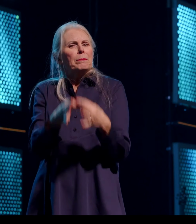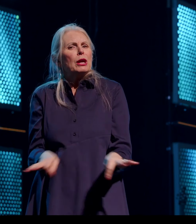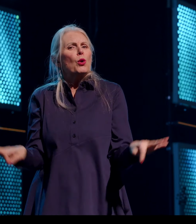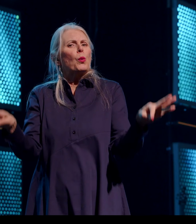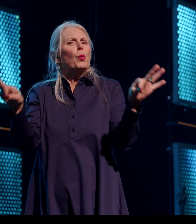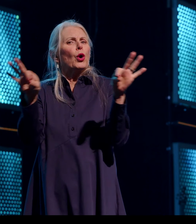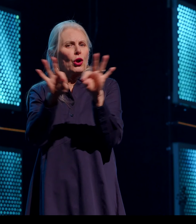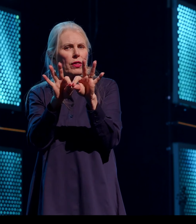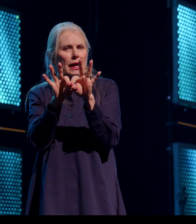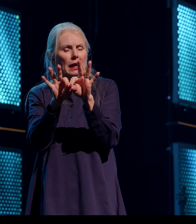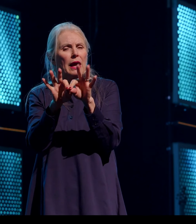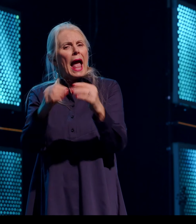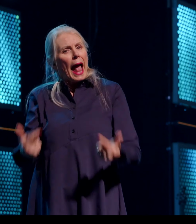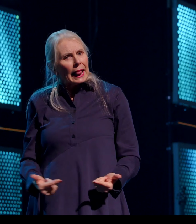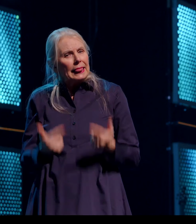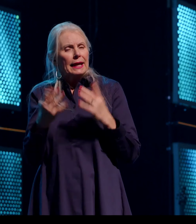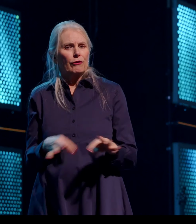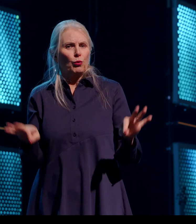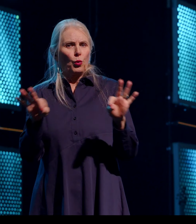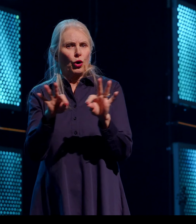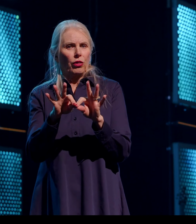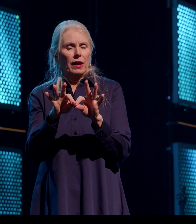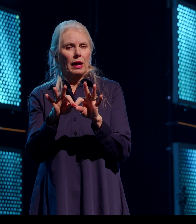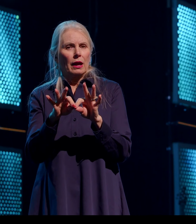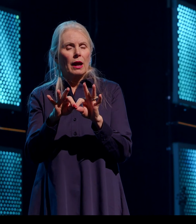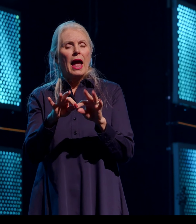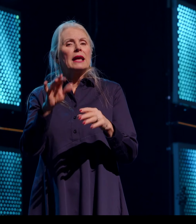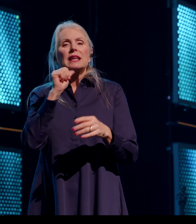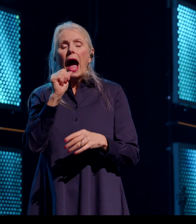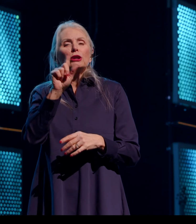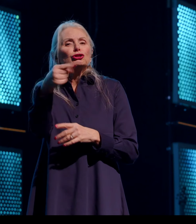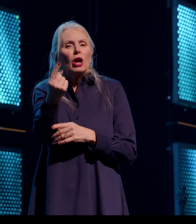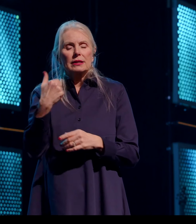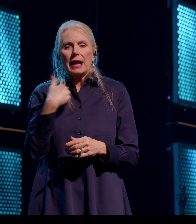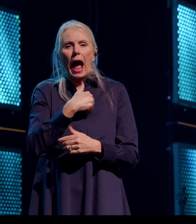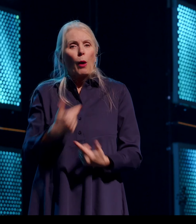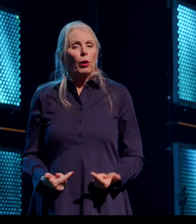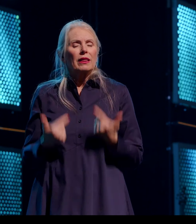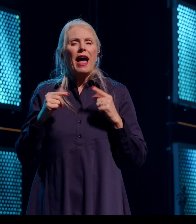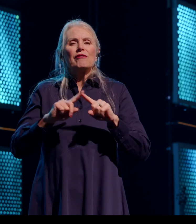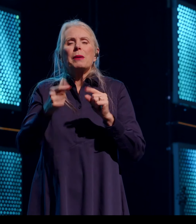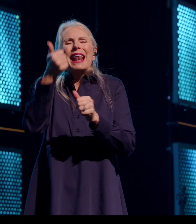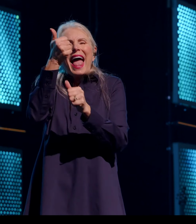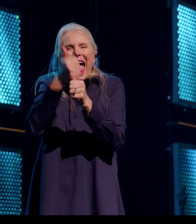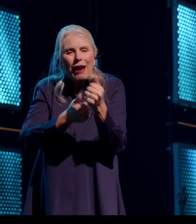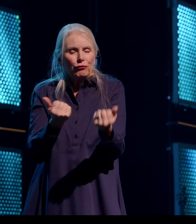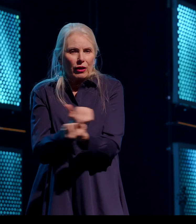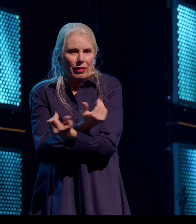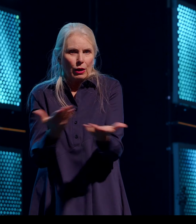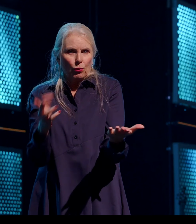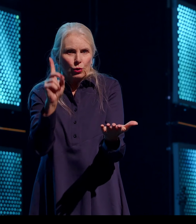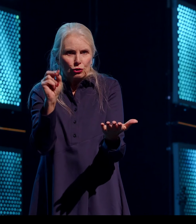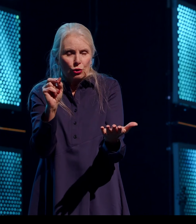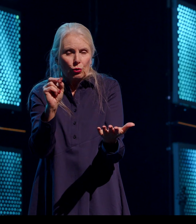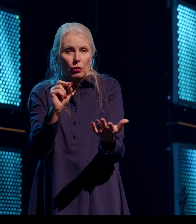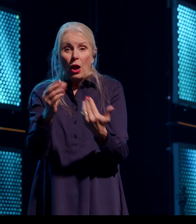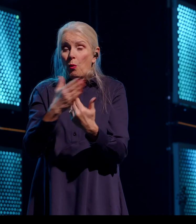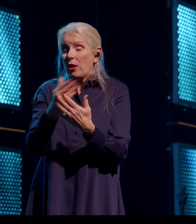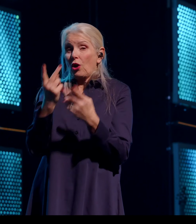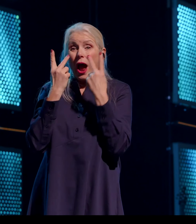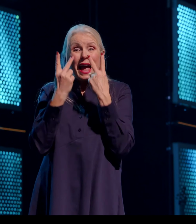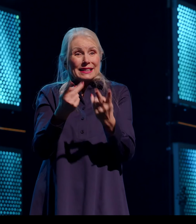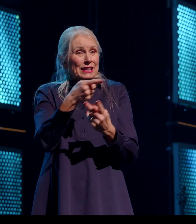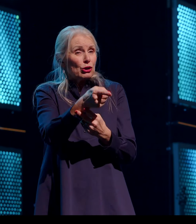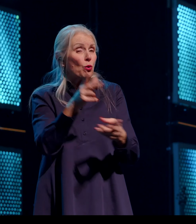that live worthy is where we get to walk worthy, not just our life, but every step. So that Paul's saying, whether I come to you, see you, or am absent,